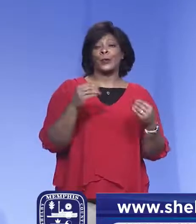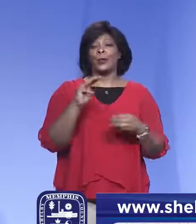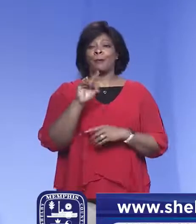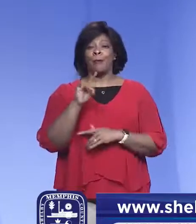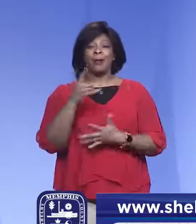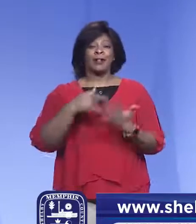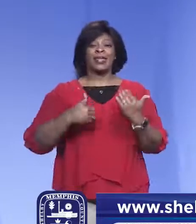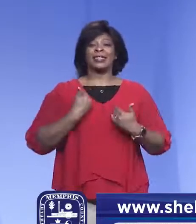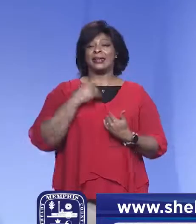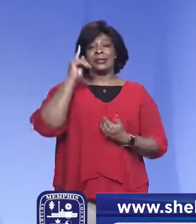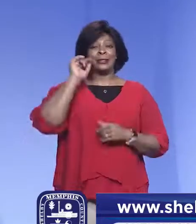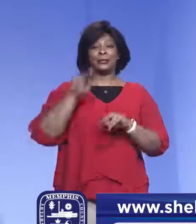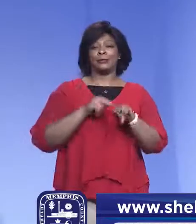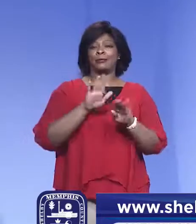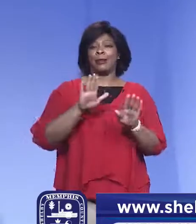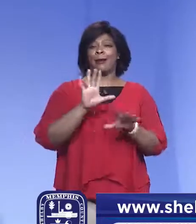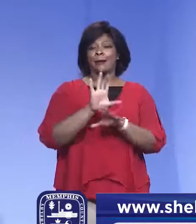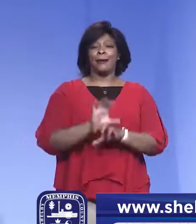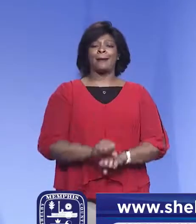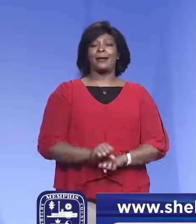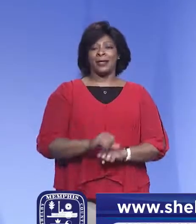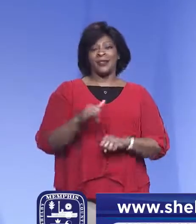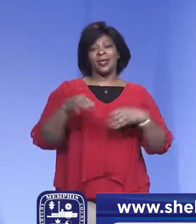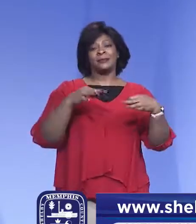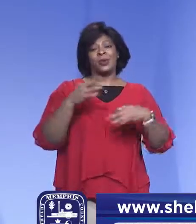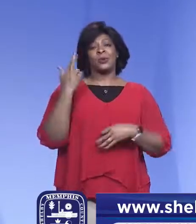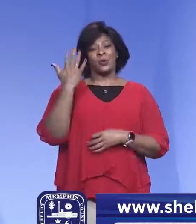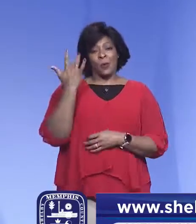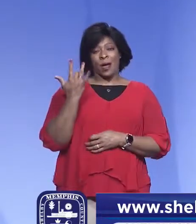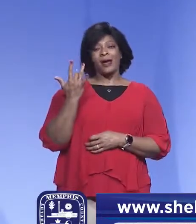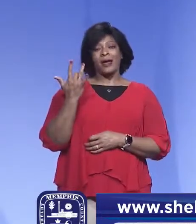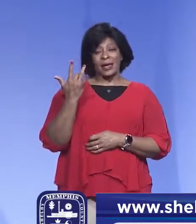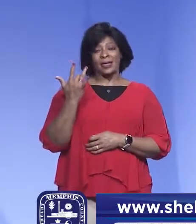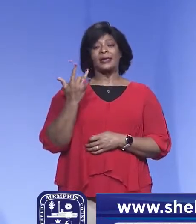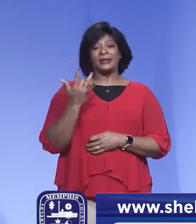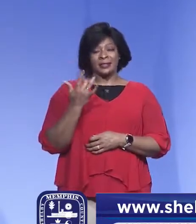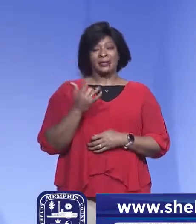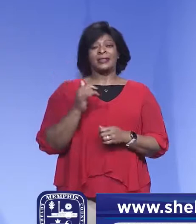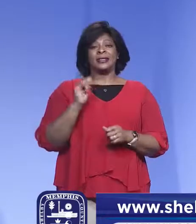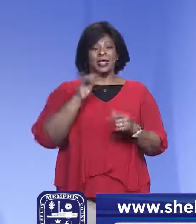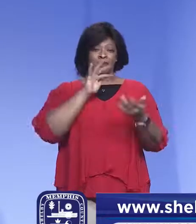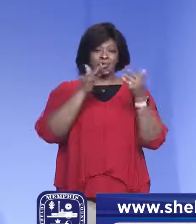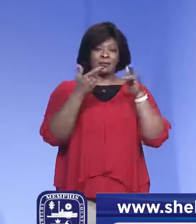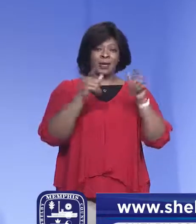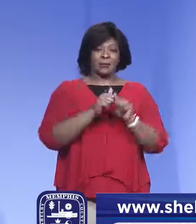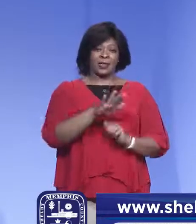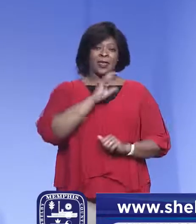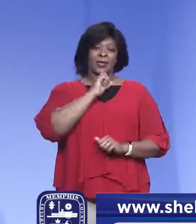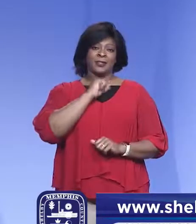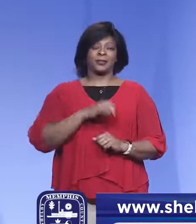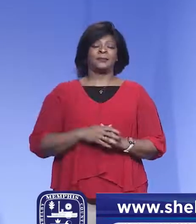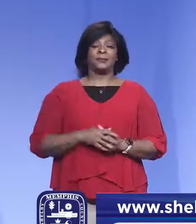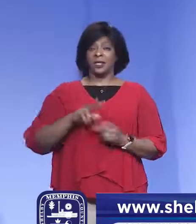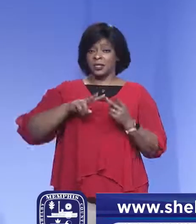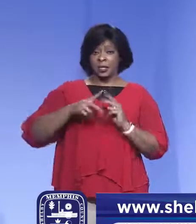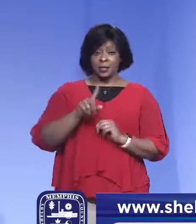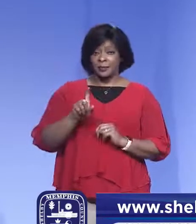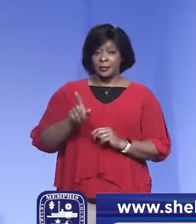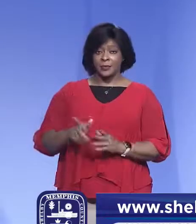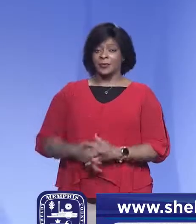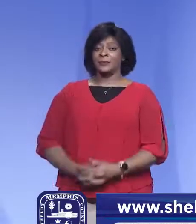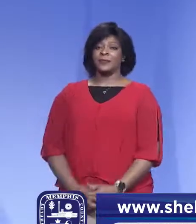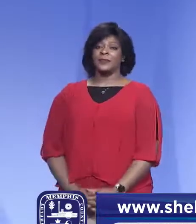people, teenagers do, that explains a lot of the transmission. Is there a follow-up?